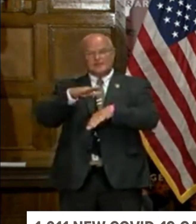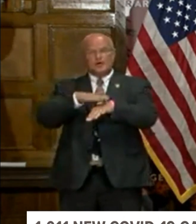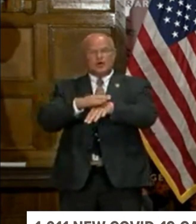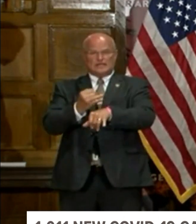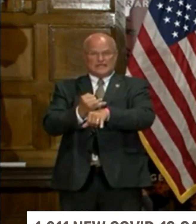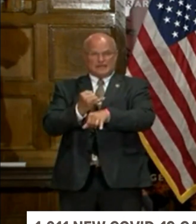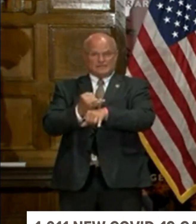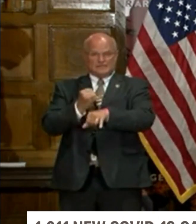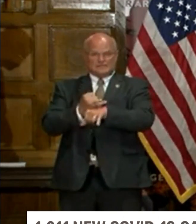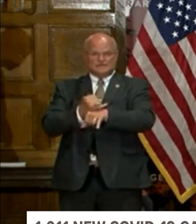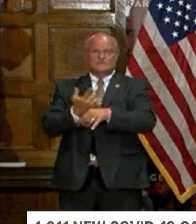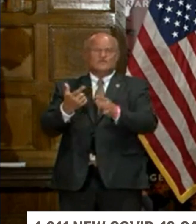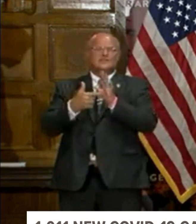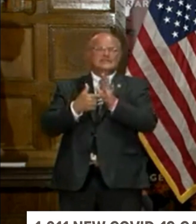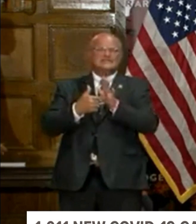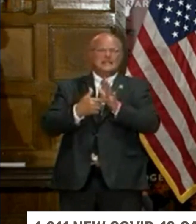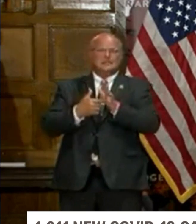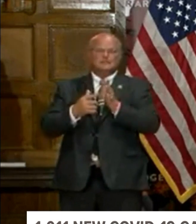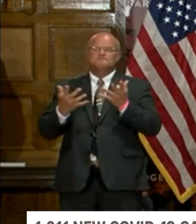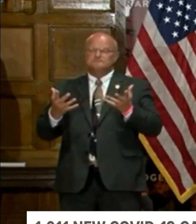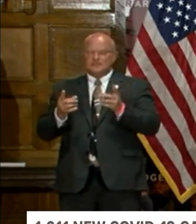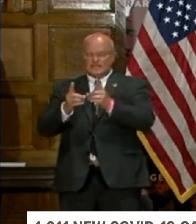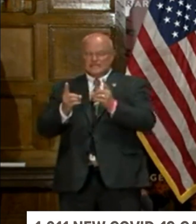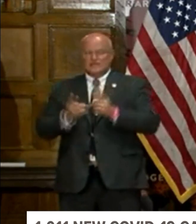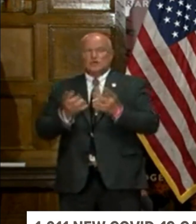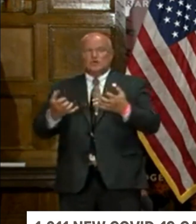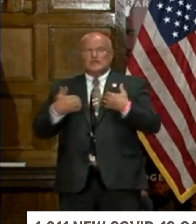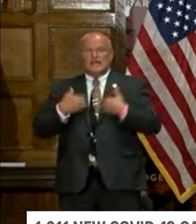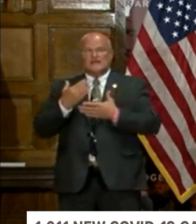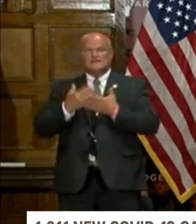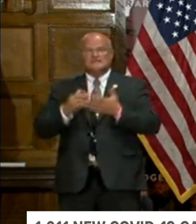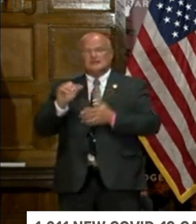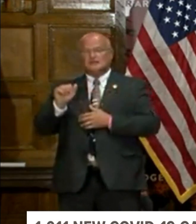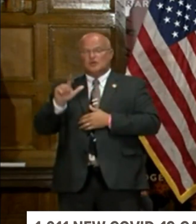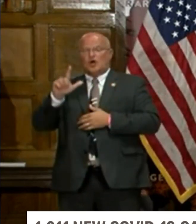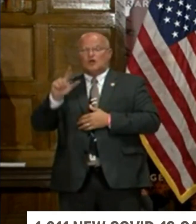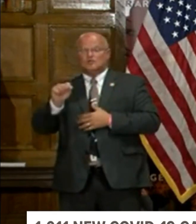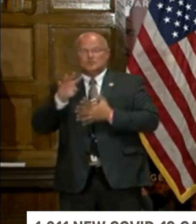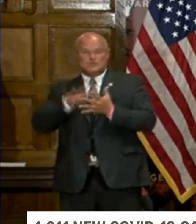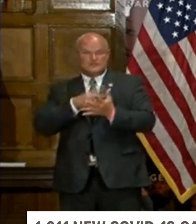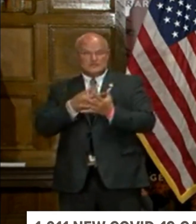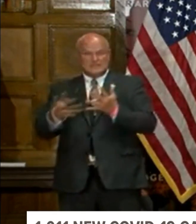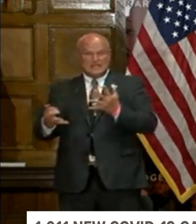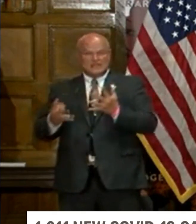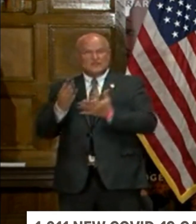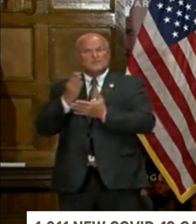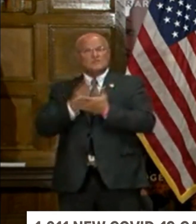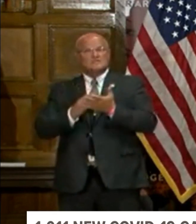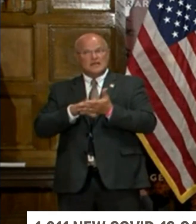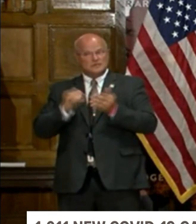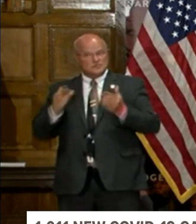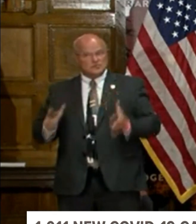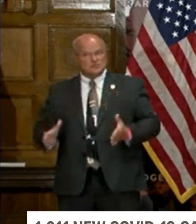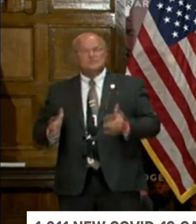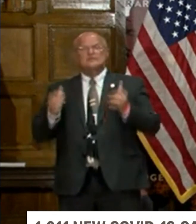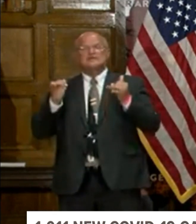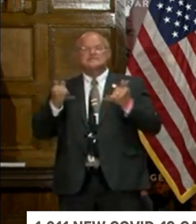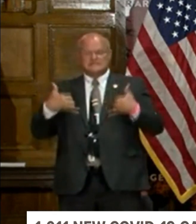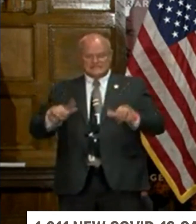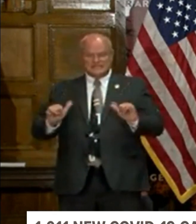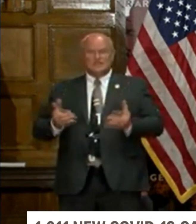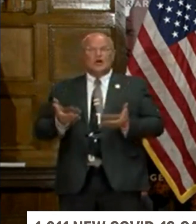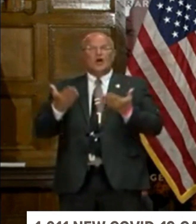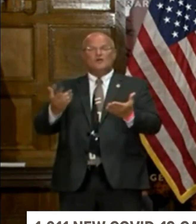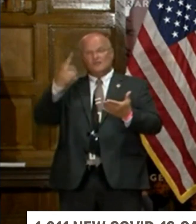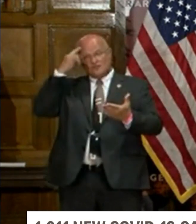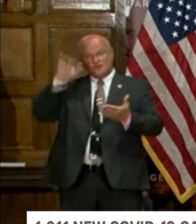campus. For instance, a district that wants to have some alternative scheduling for some students, they could still offer that